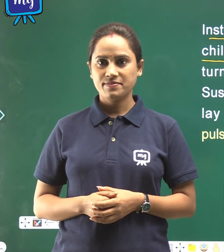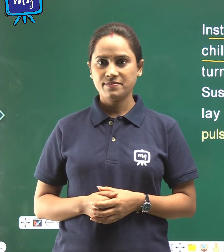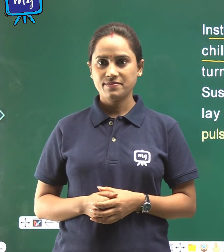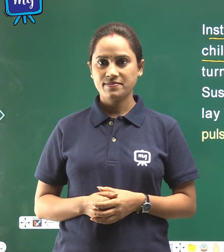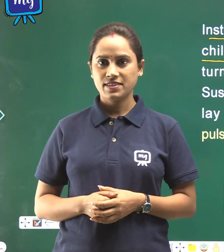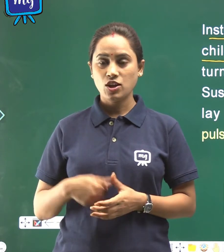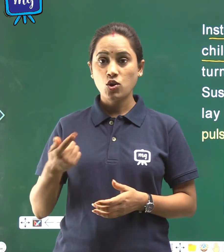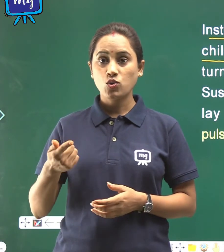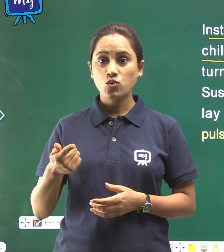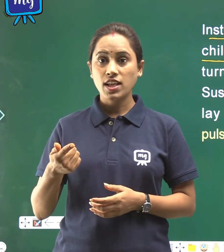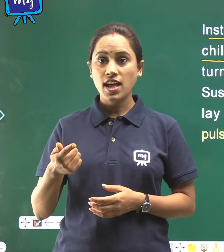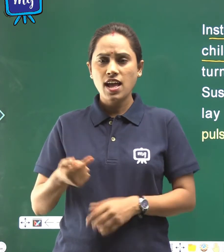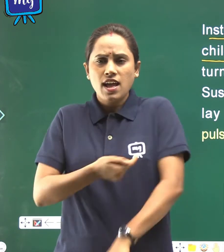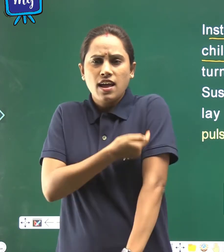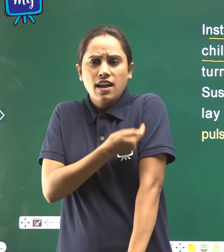to the nurse